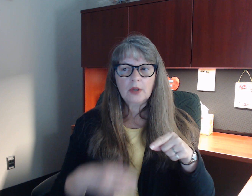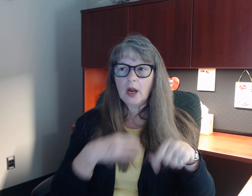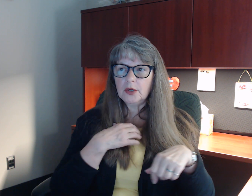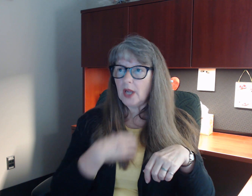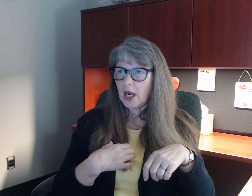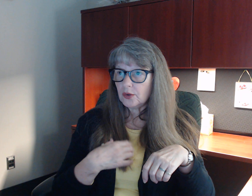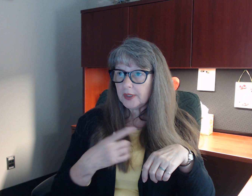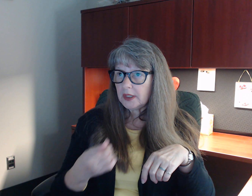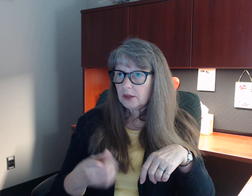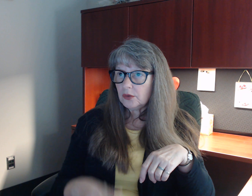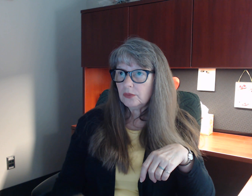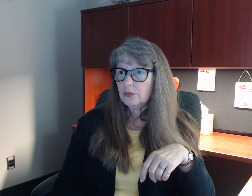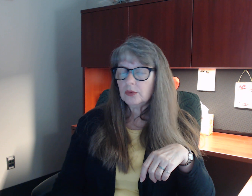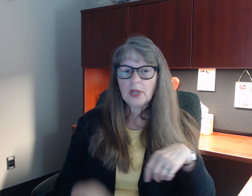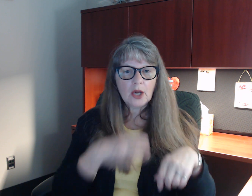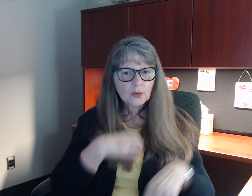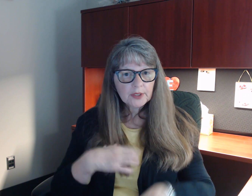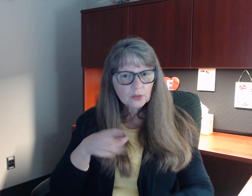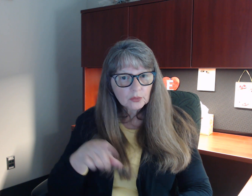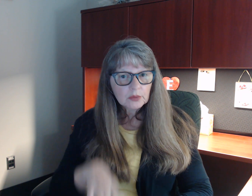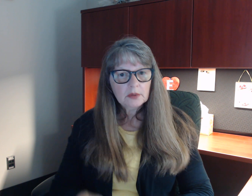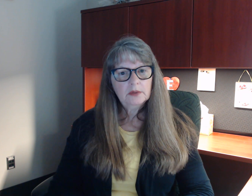are you hungry, you? Are you hungry, you?